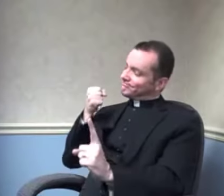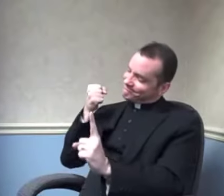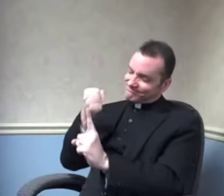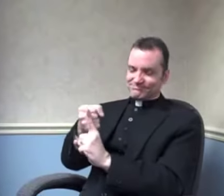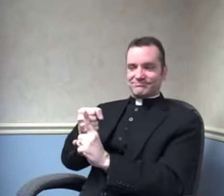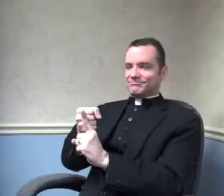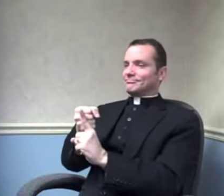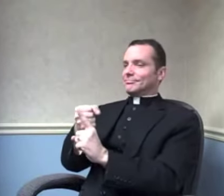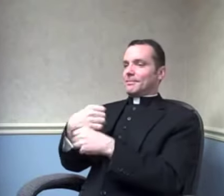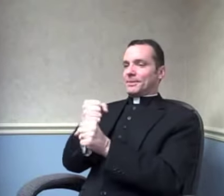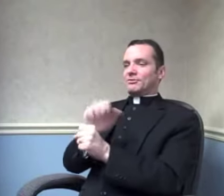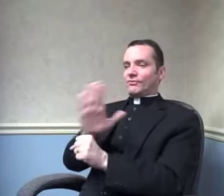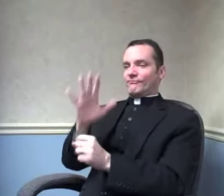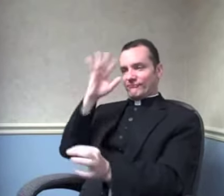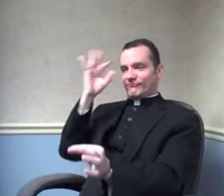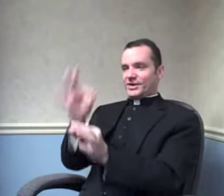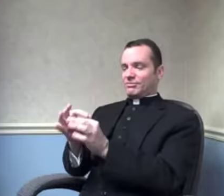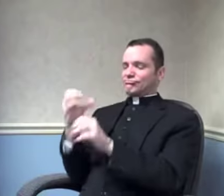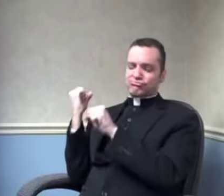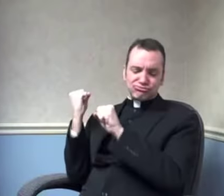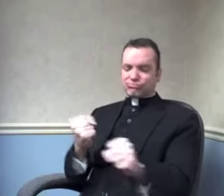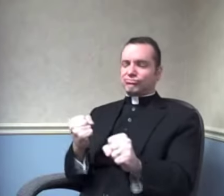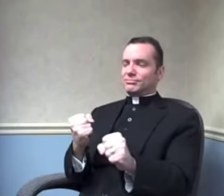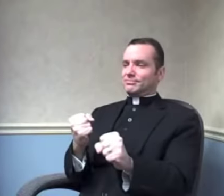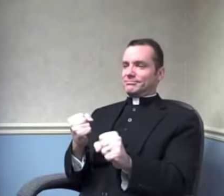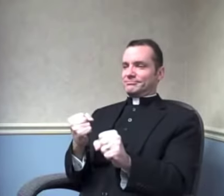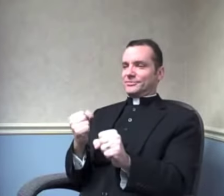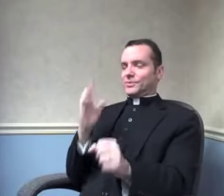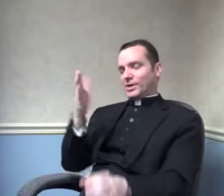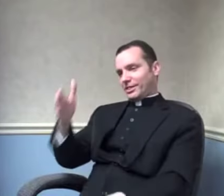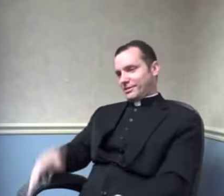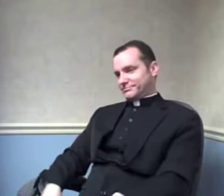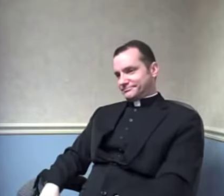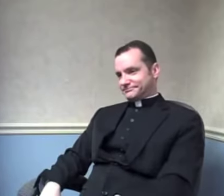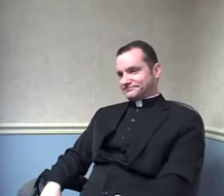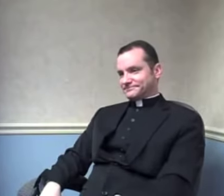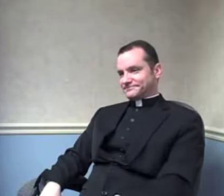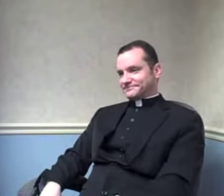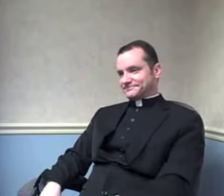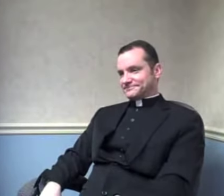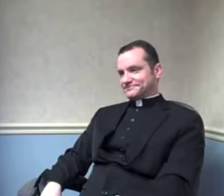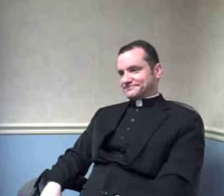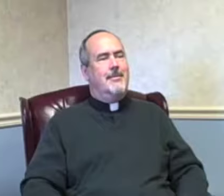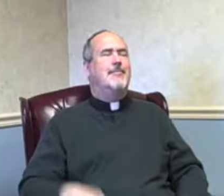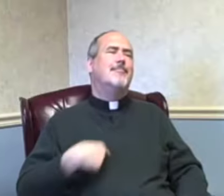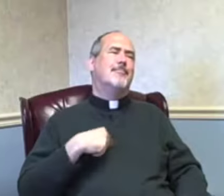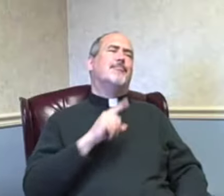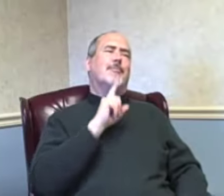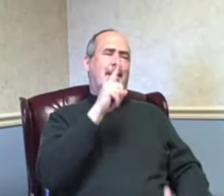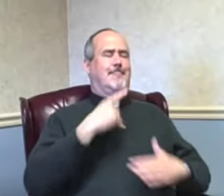Day. It will impact your life and strengthen your faith